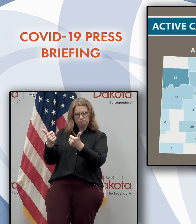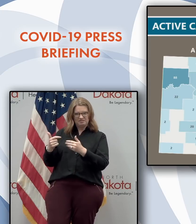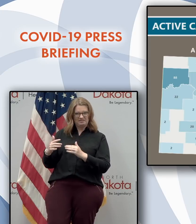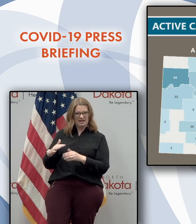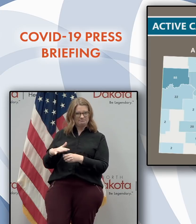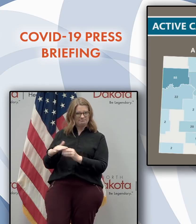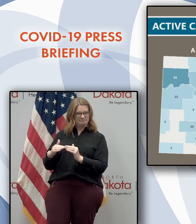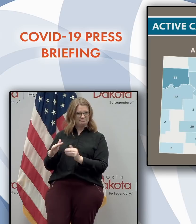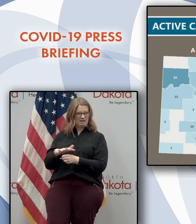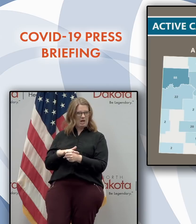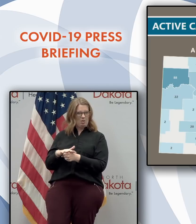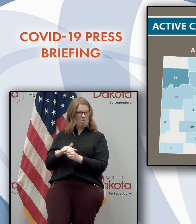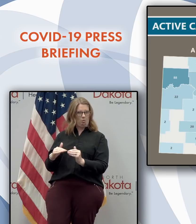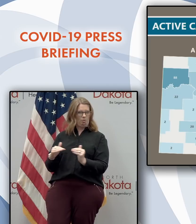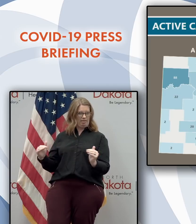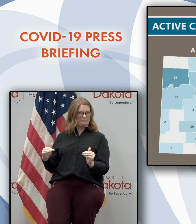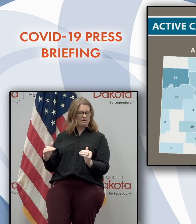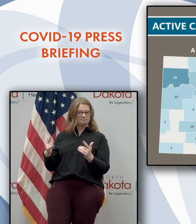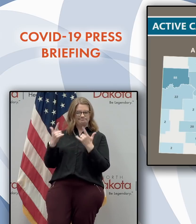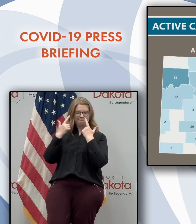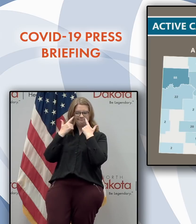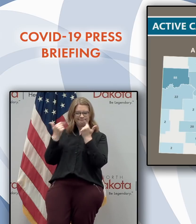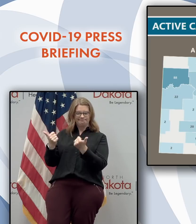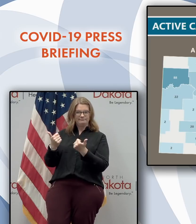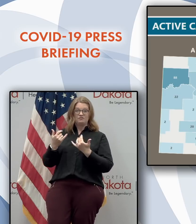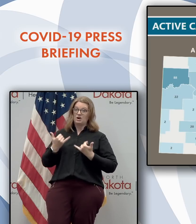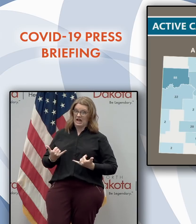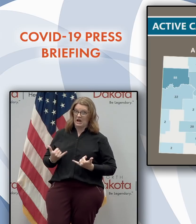done at the time being. But again,